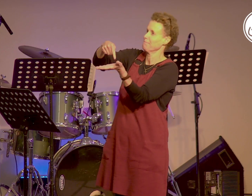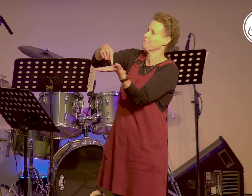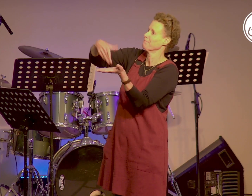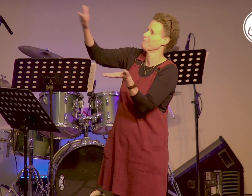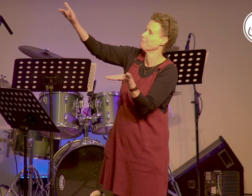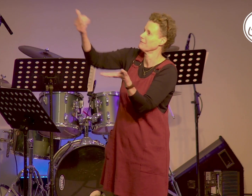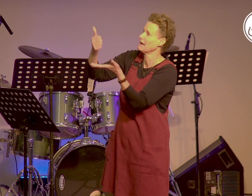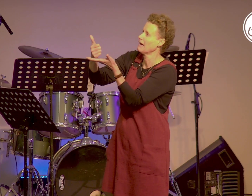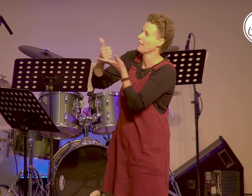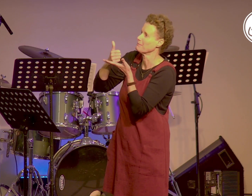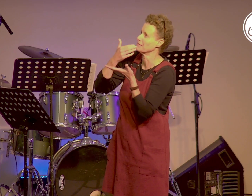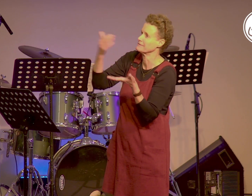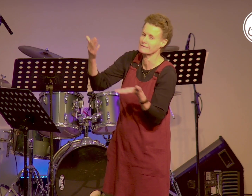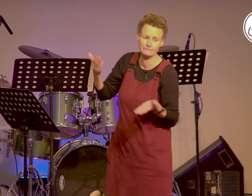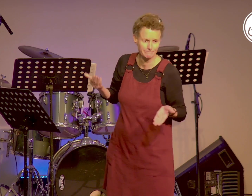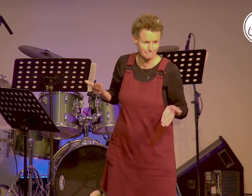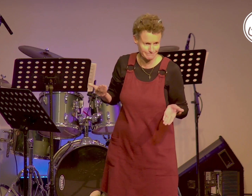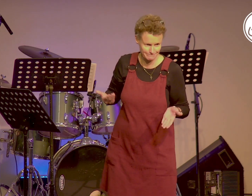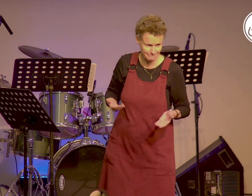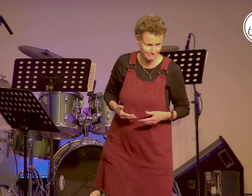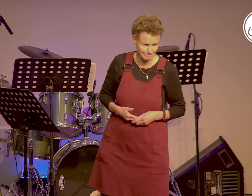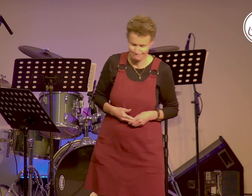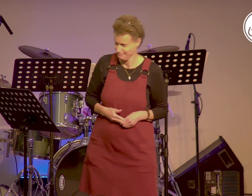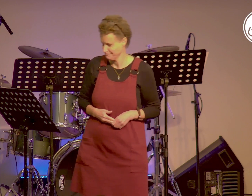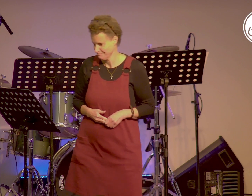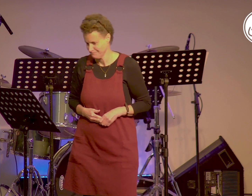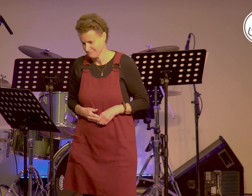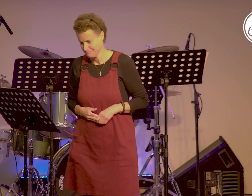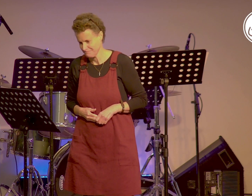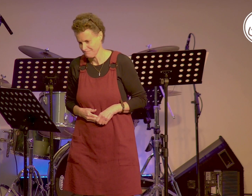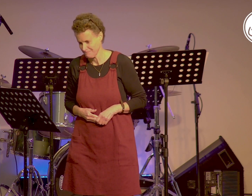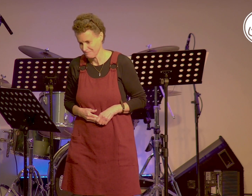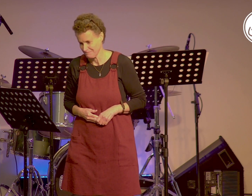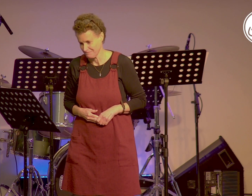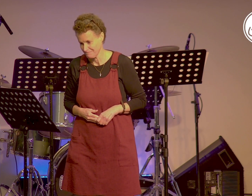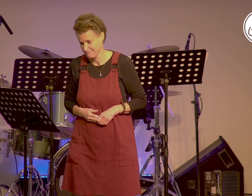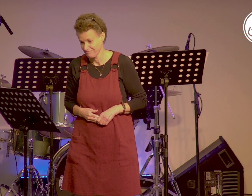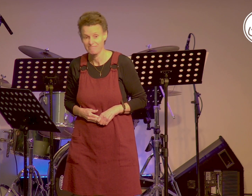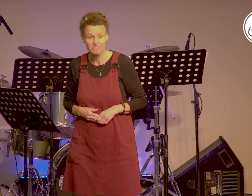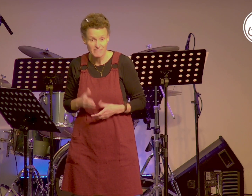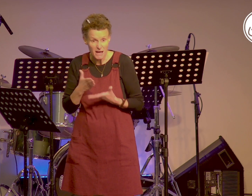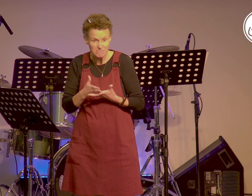do? Hey, this is a problem, God. We need some help.